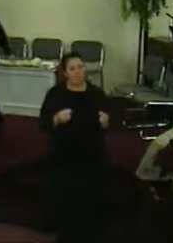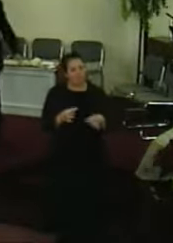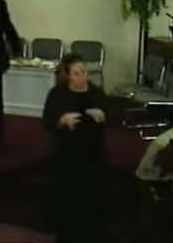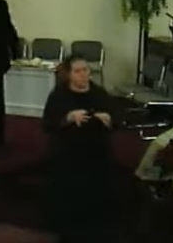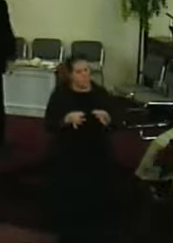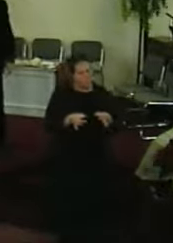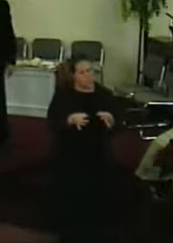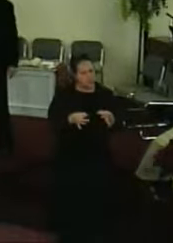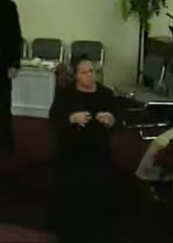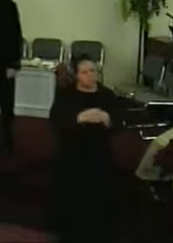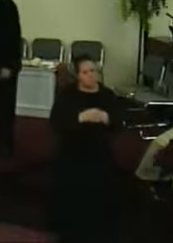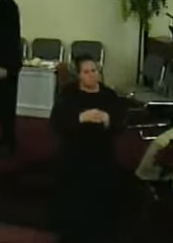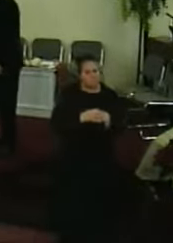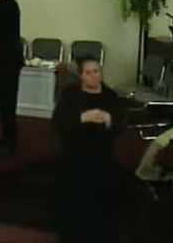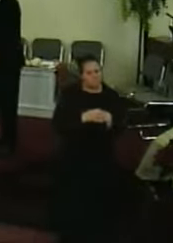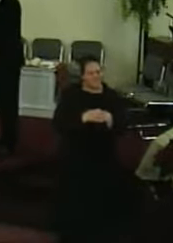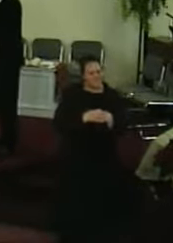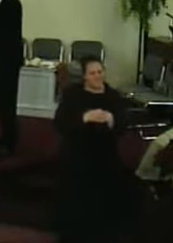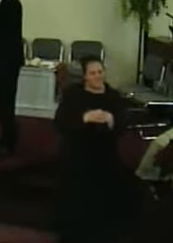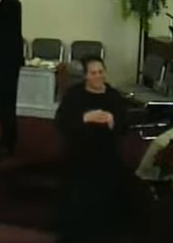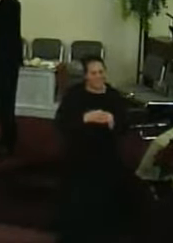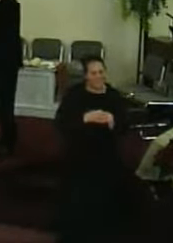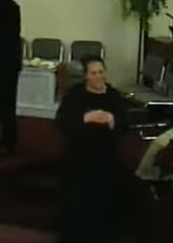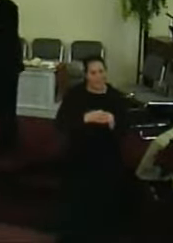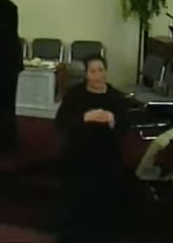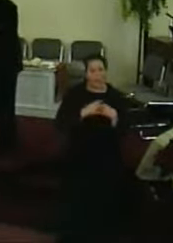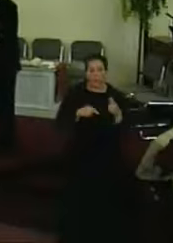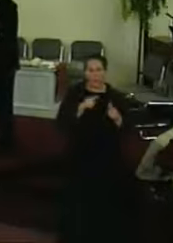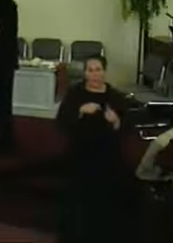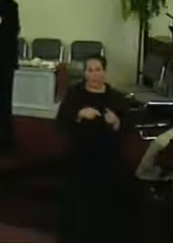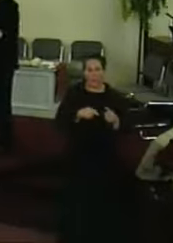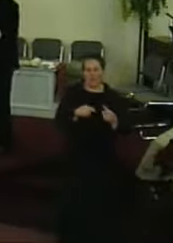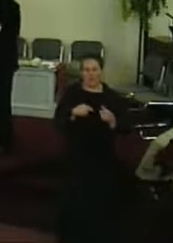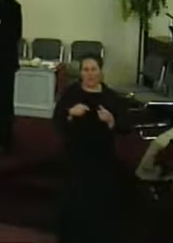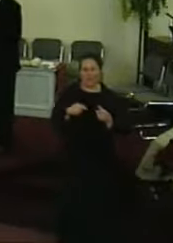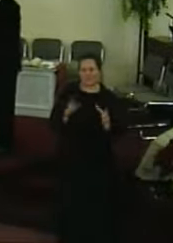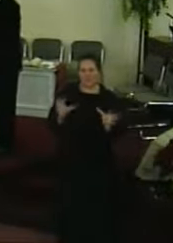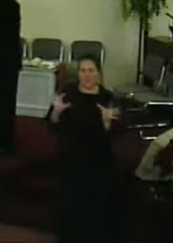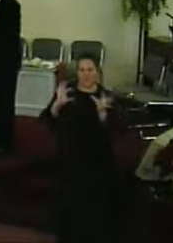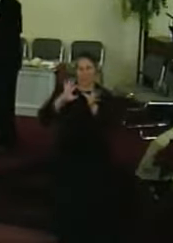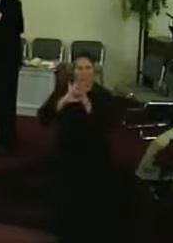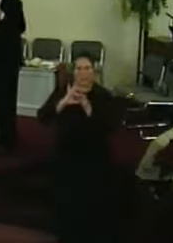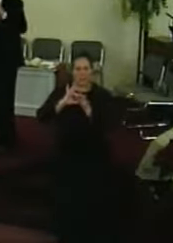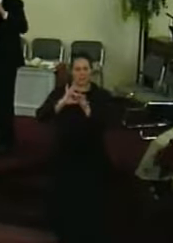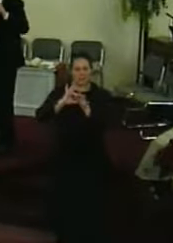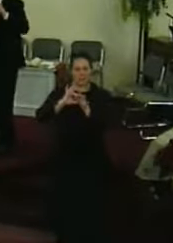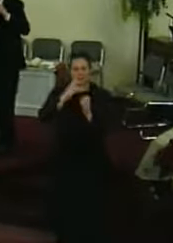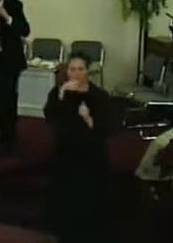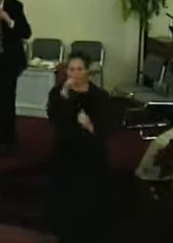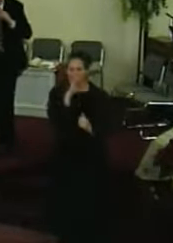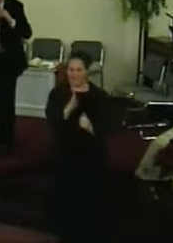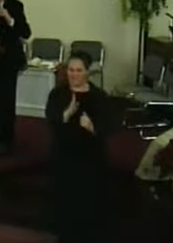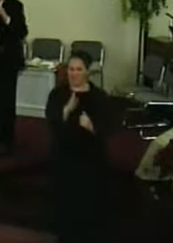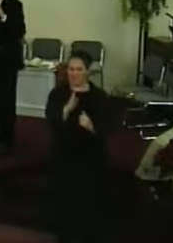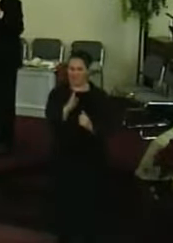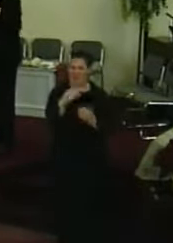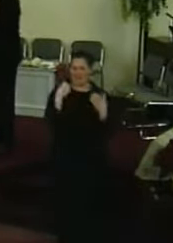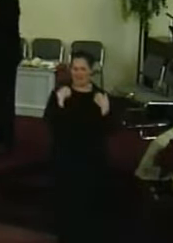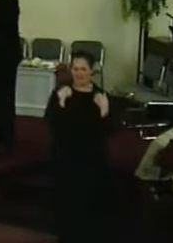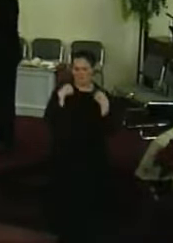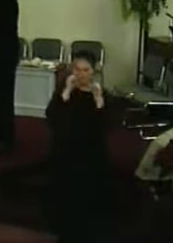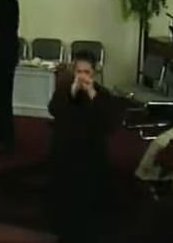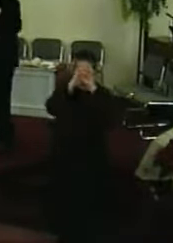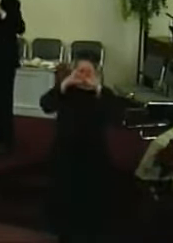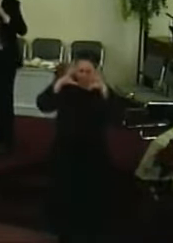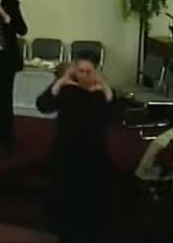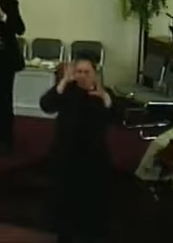will pass. See, when you get hooked up to an eternal God, when you start to have vision of faith, when